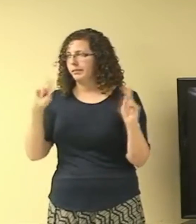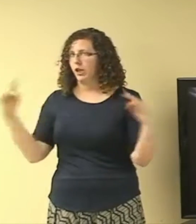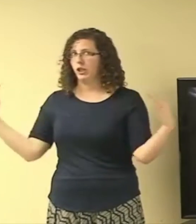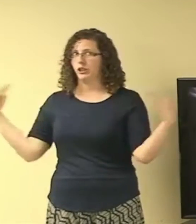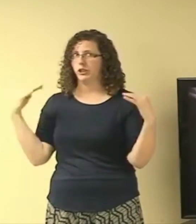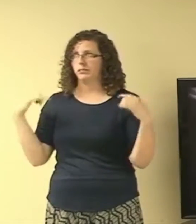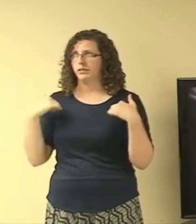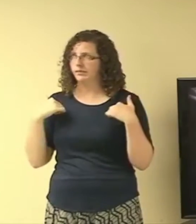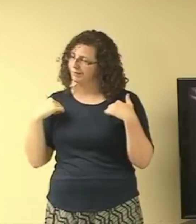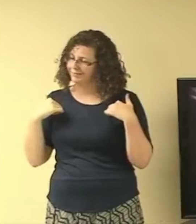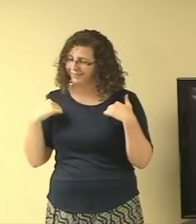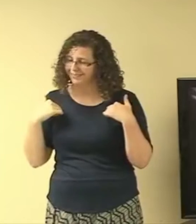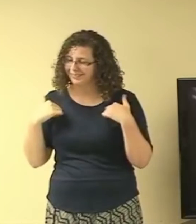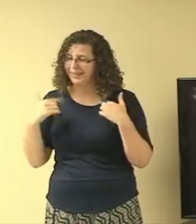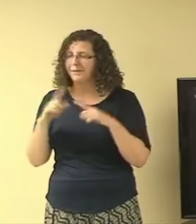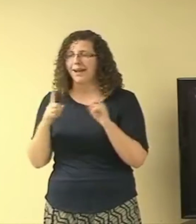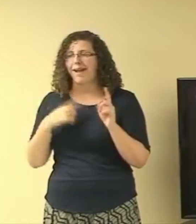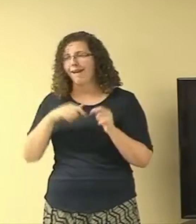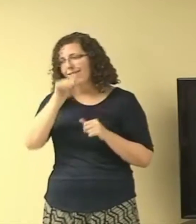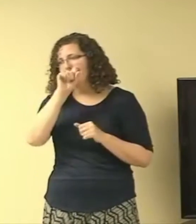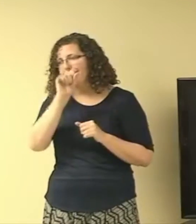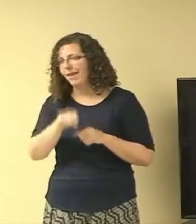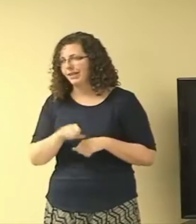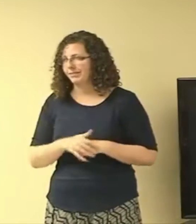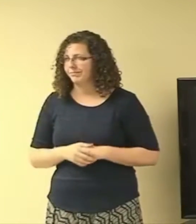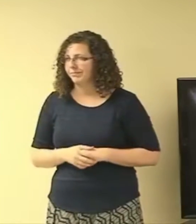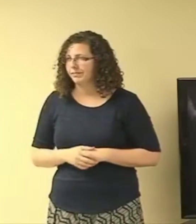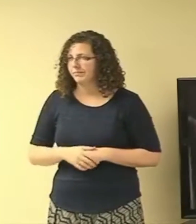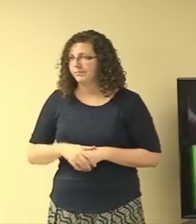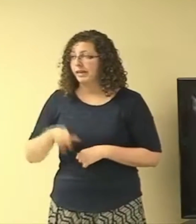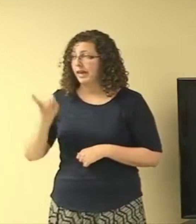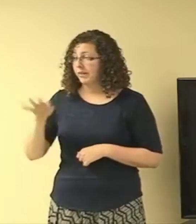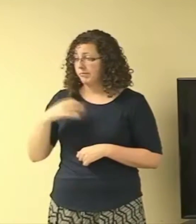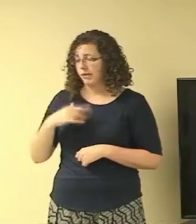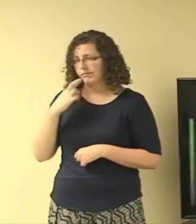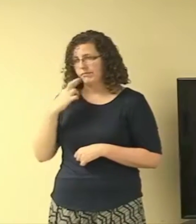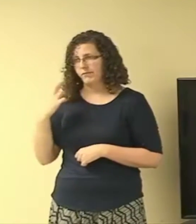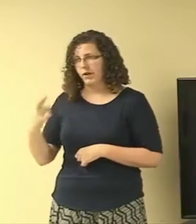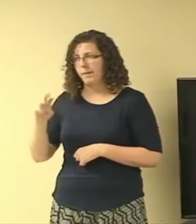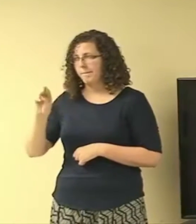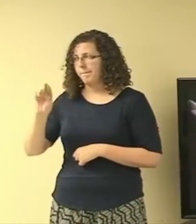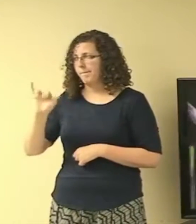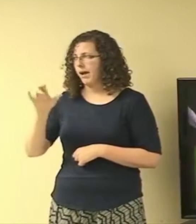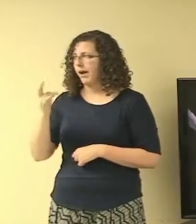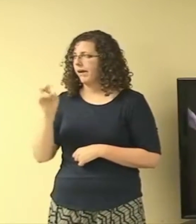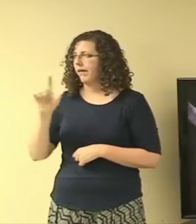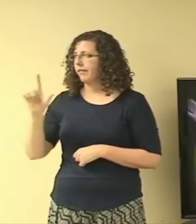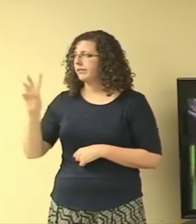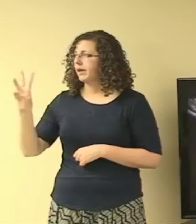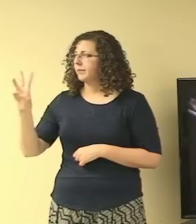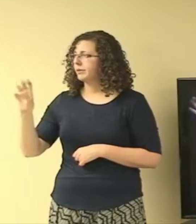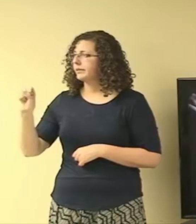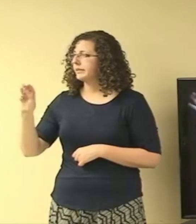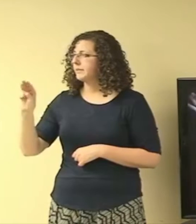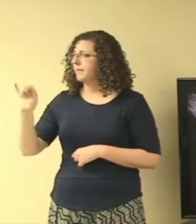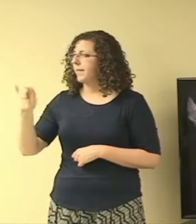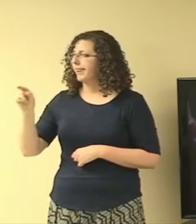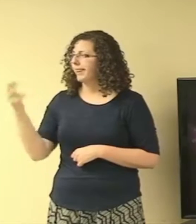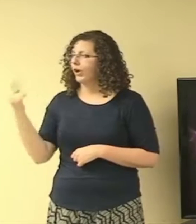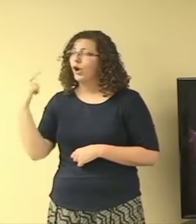I love praise and worship. If Michael W. Smith, my buddy, ever heard me sing any of his songs in my car by myself, he would run off the road